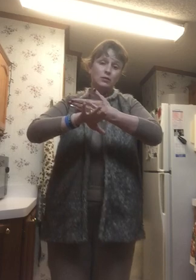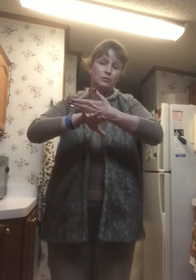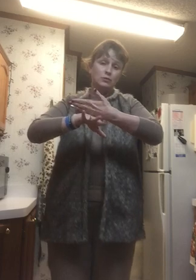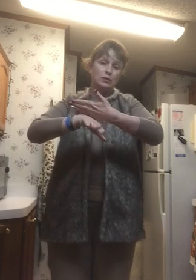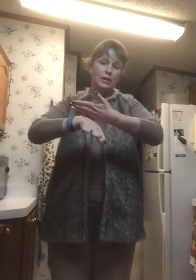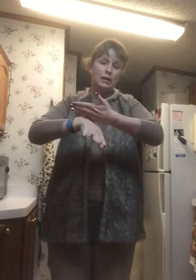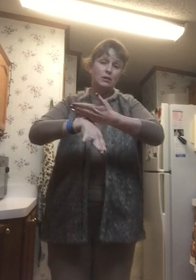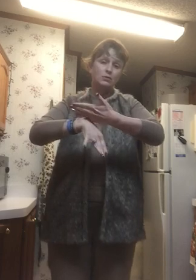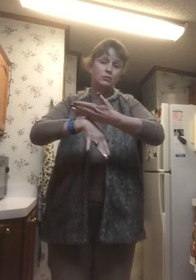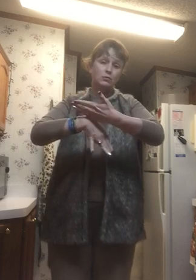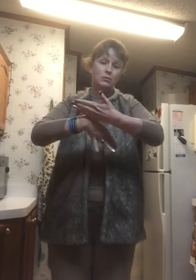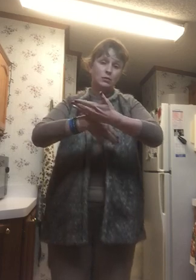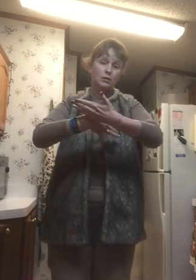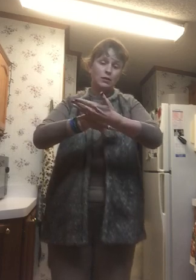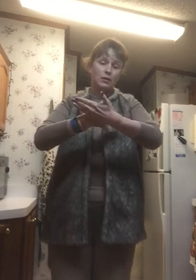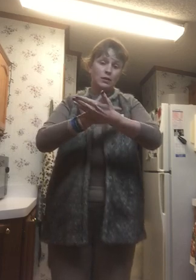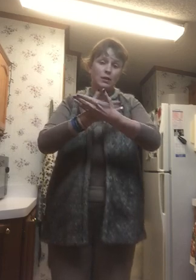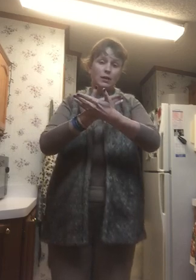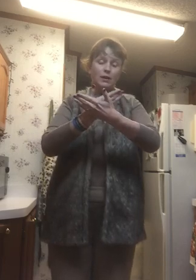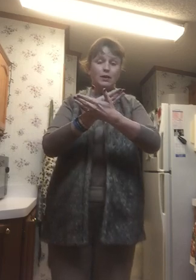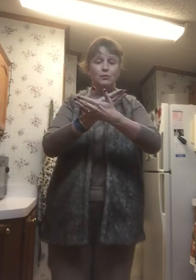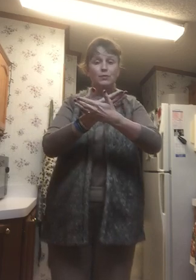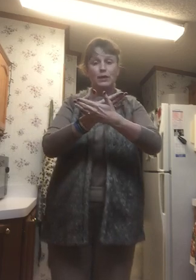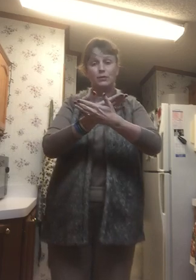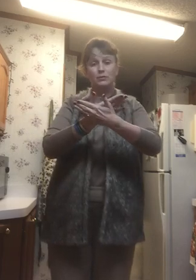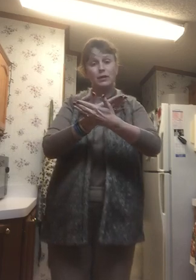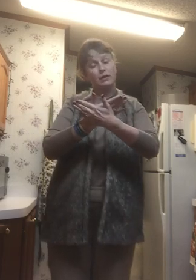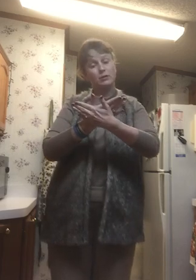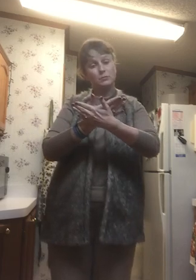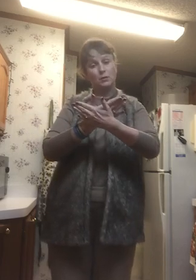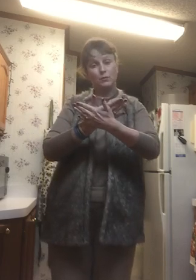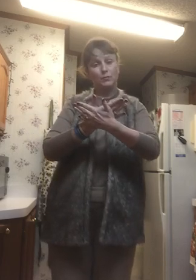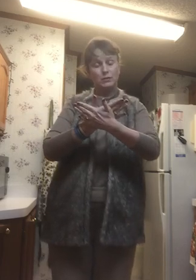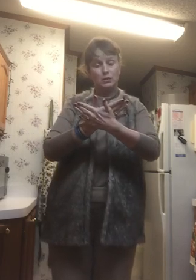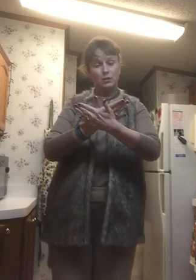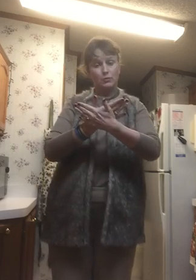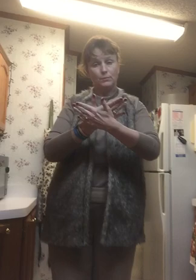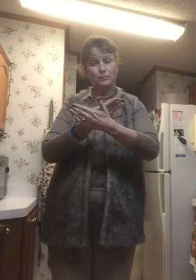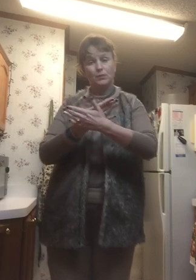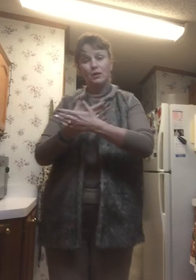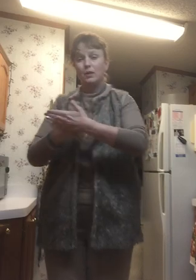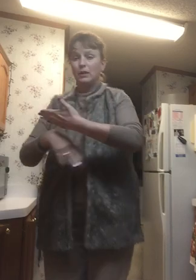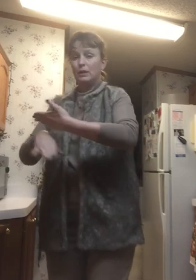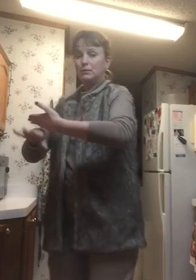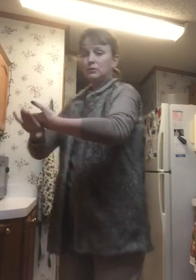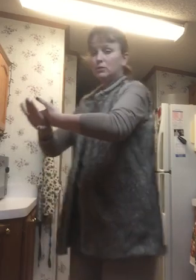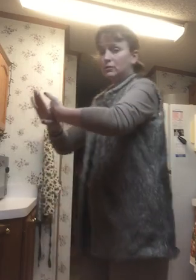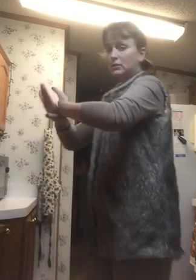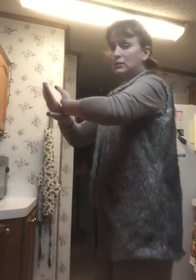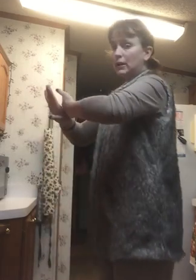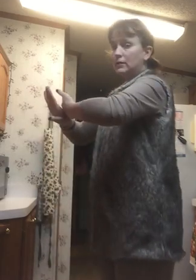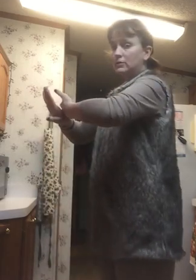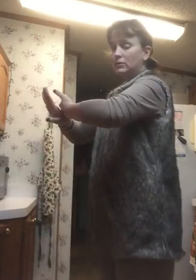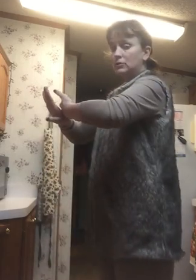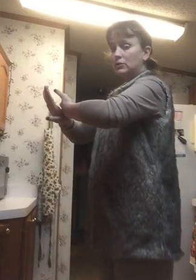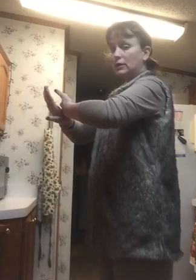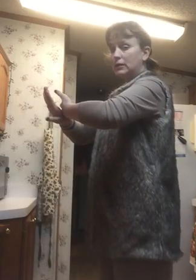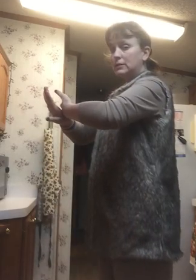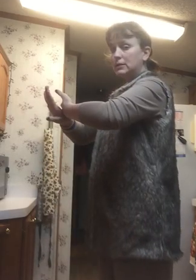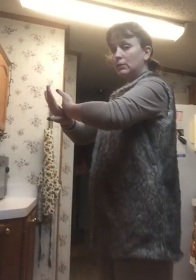goes down and around, and now it's palm facing you. I'm going to turn to the side so that you can kind of see what